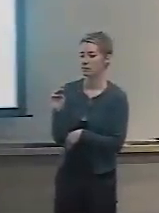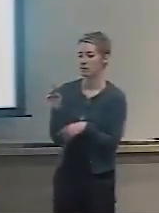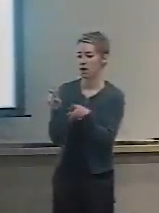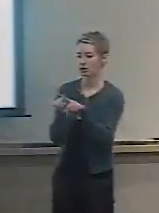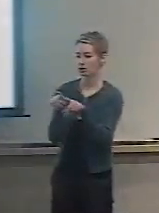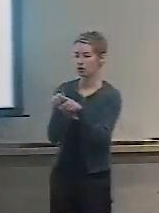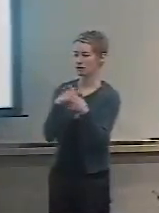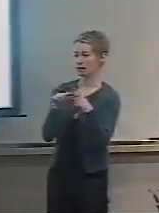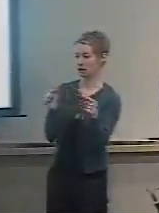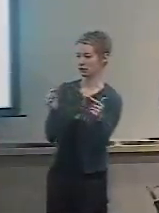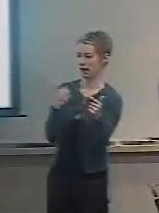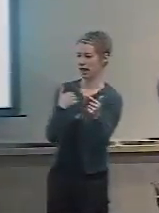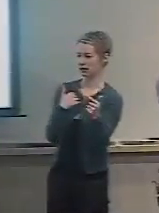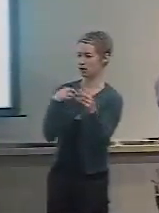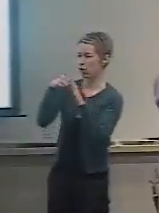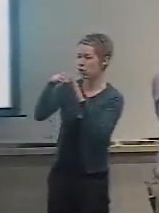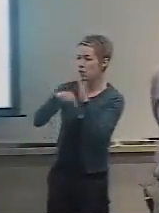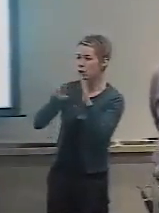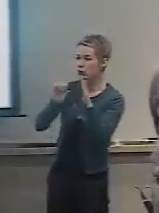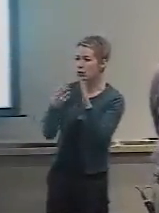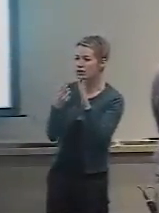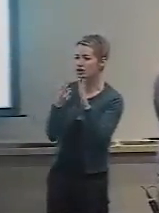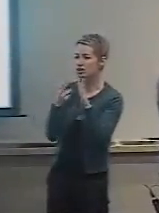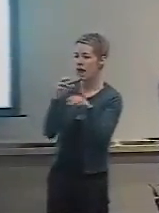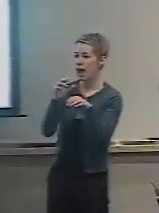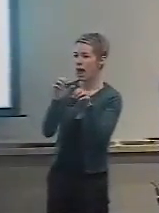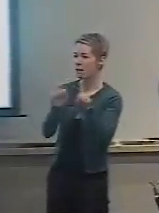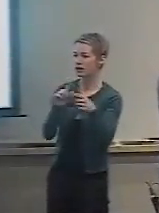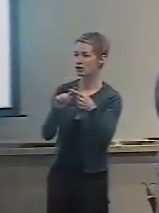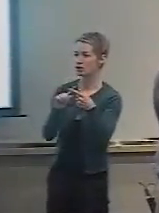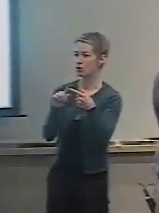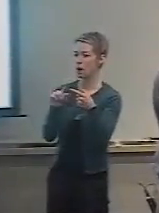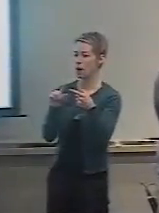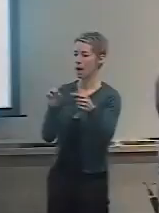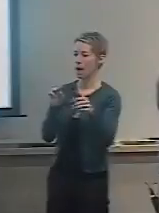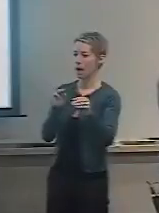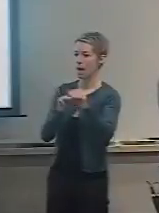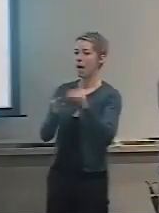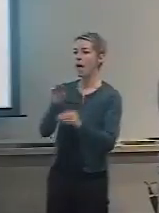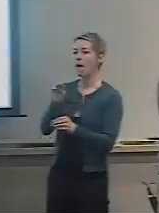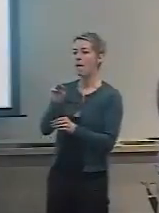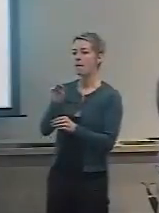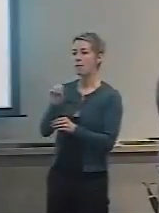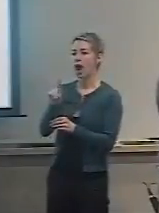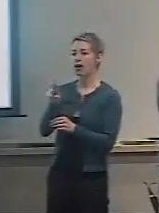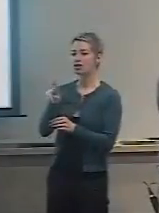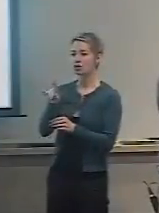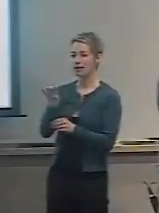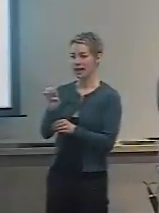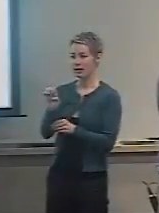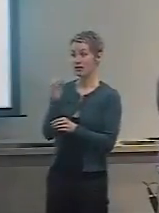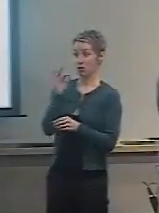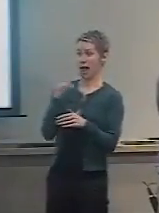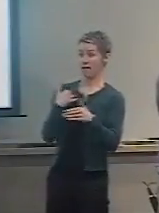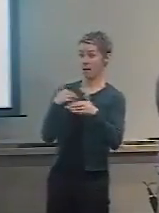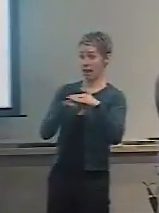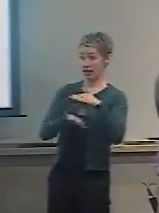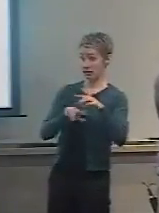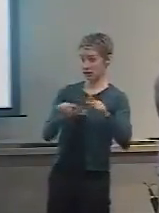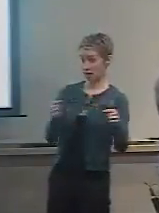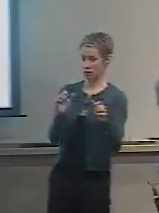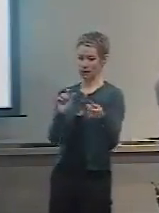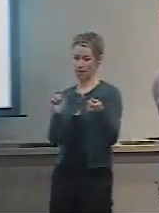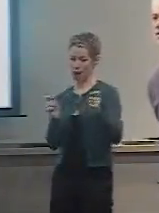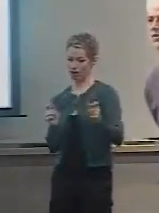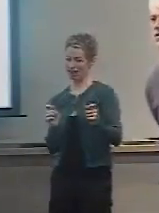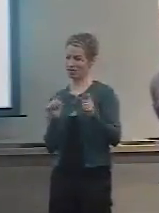Also, sign language has this rich ability to modulate itself. So if you have some base sign, then you can modulate it to give